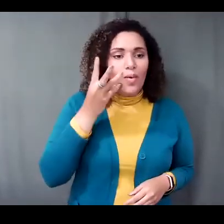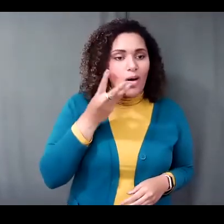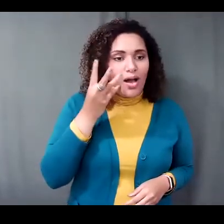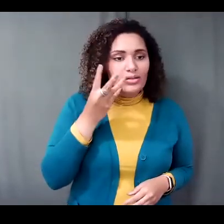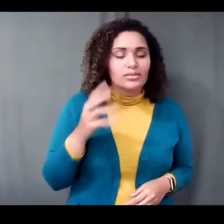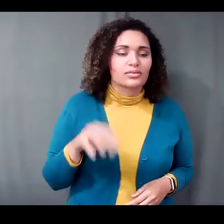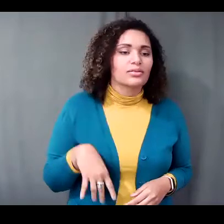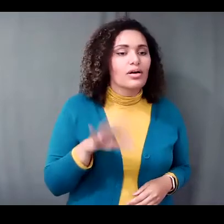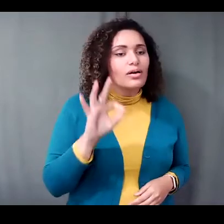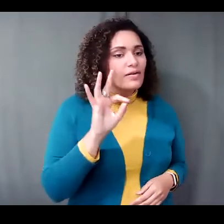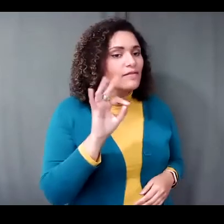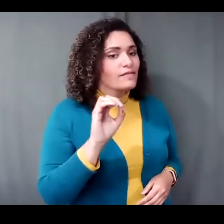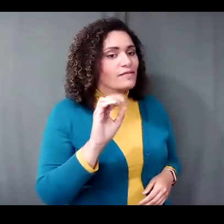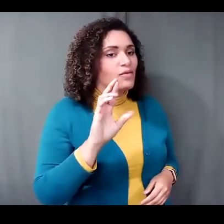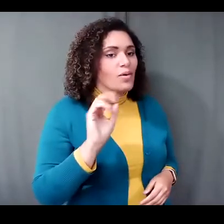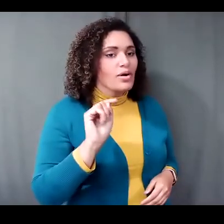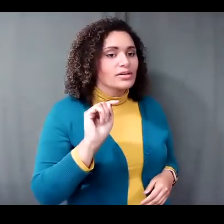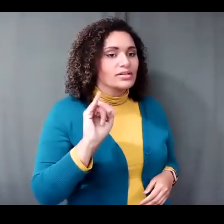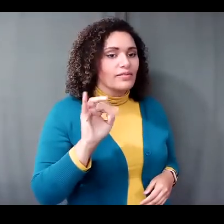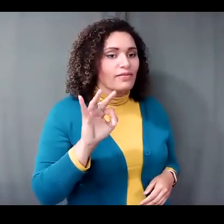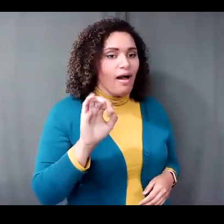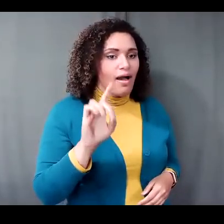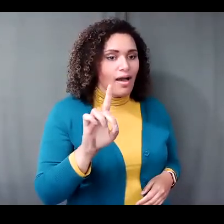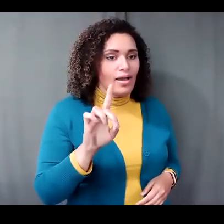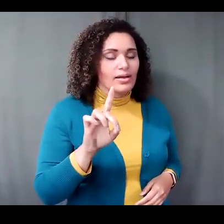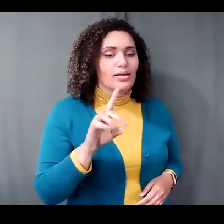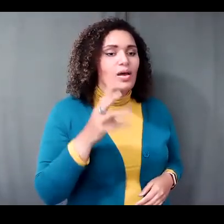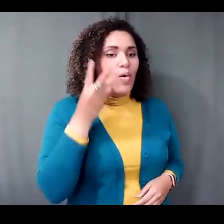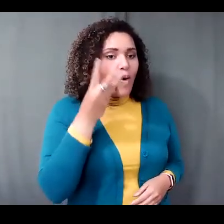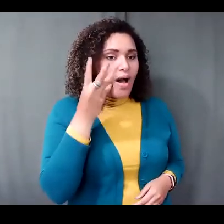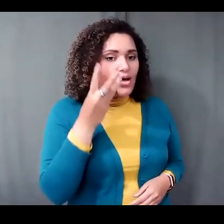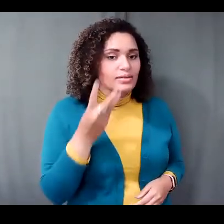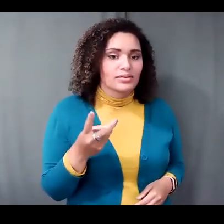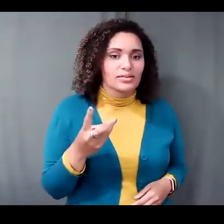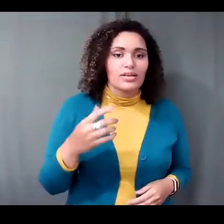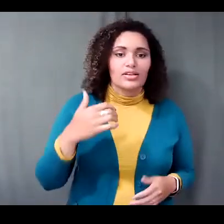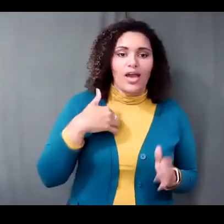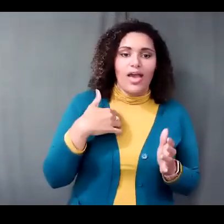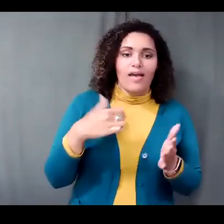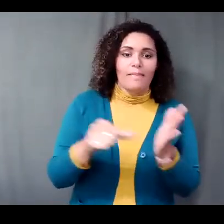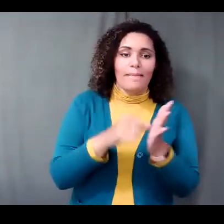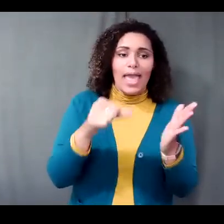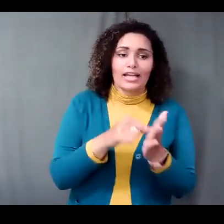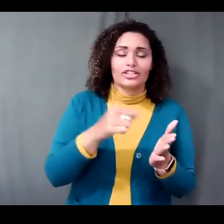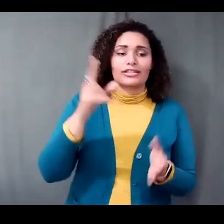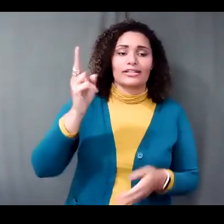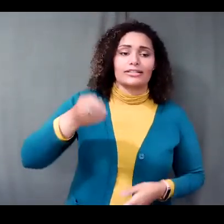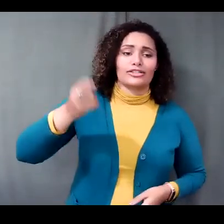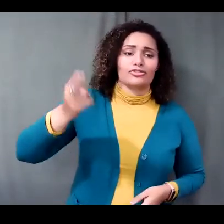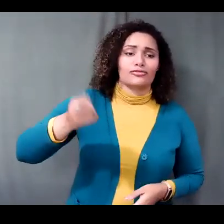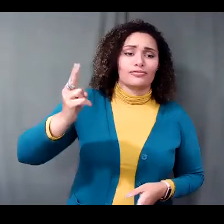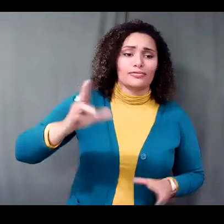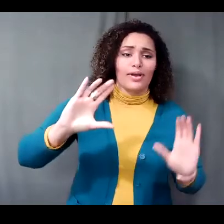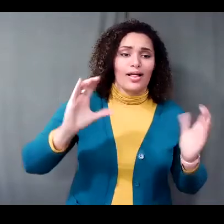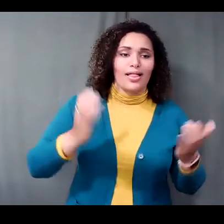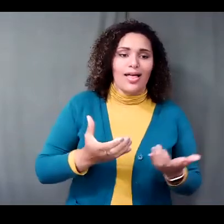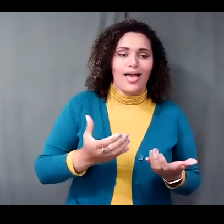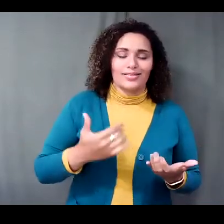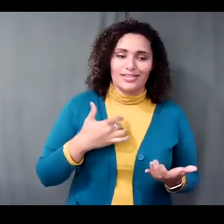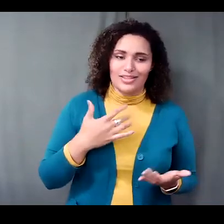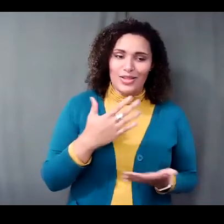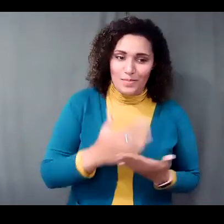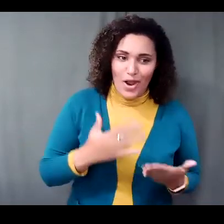fortified wines. Fortified wines, yeah. So here I have long pages of history class because that's the part I like. So